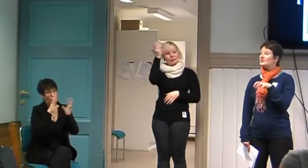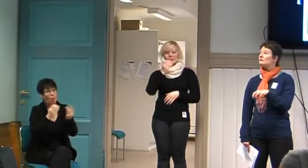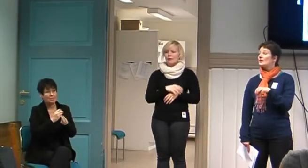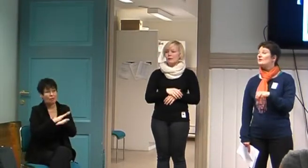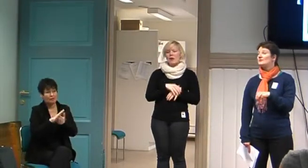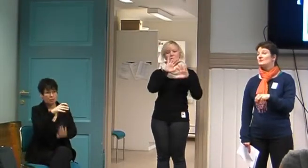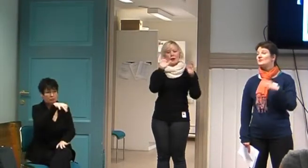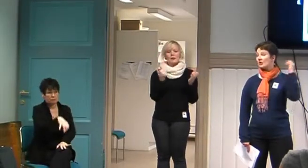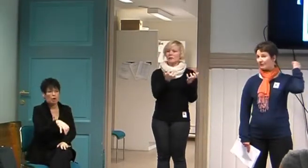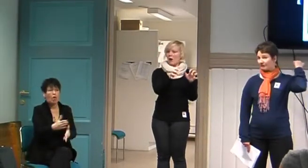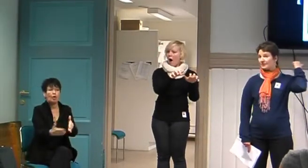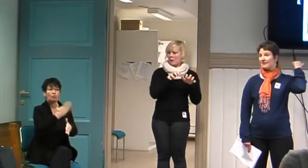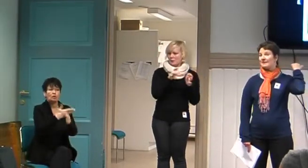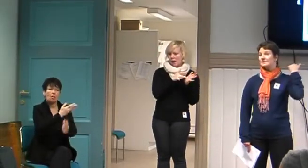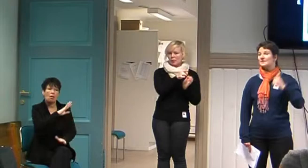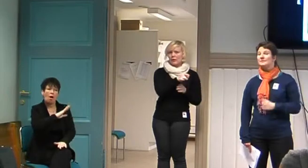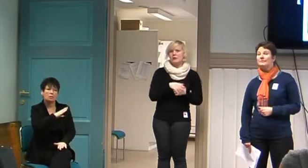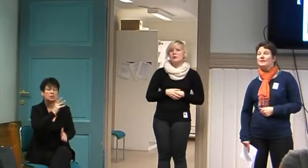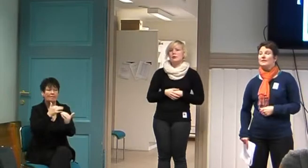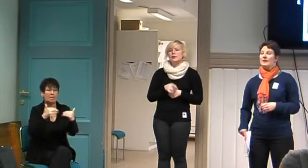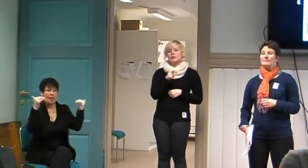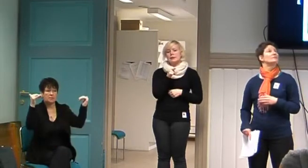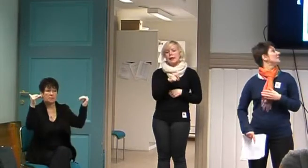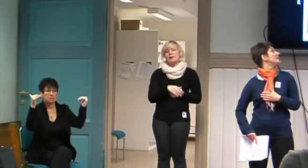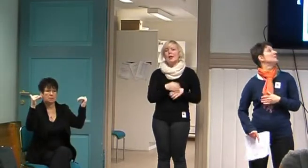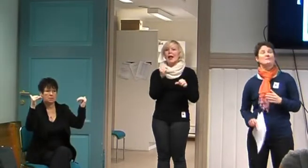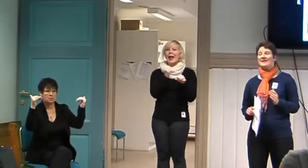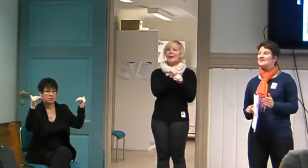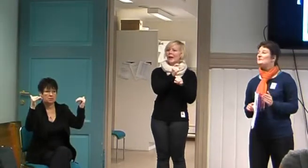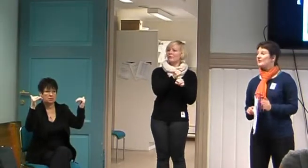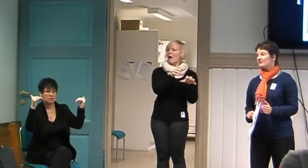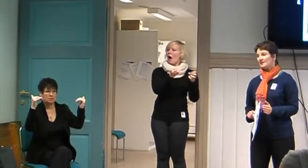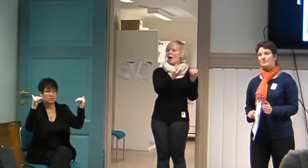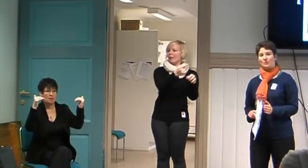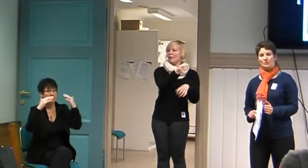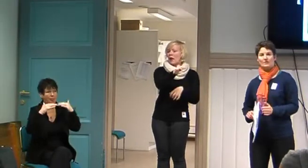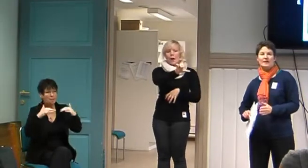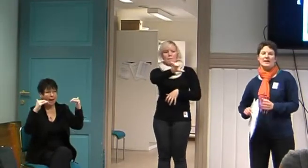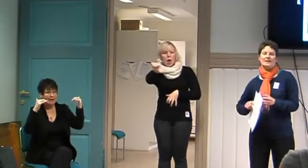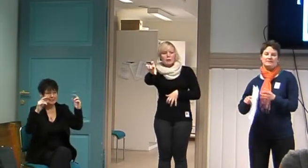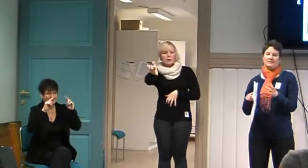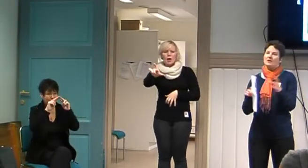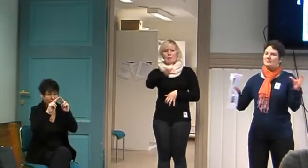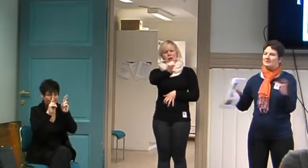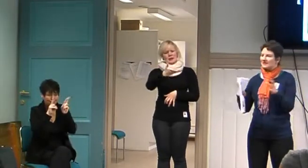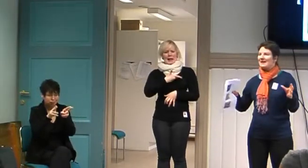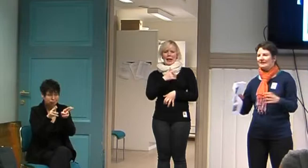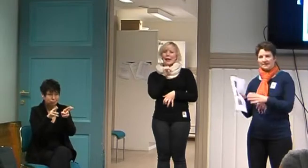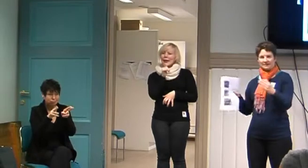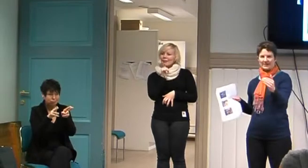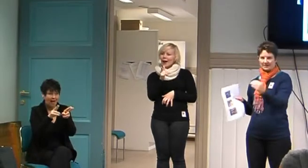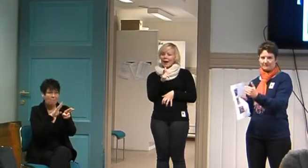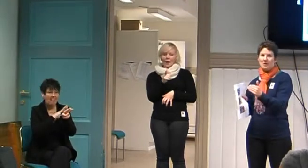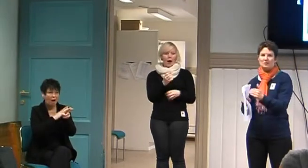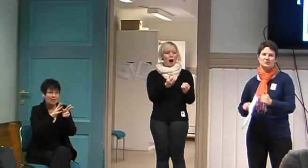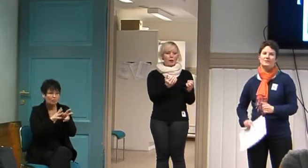the original gardens of the palace. But the palace is very small. The gardens expanded